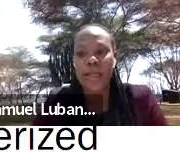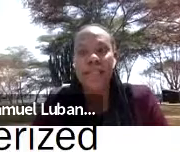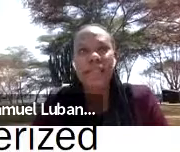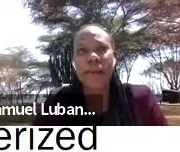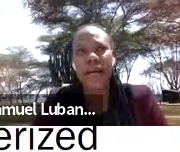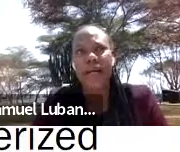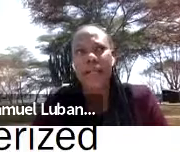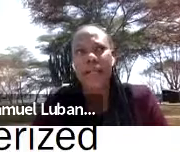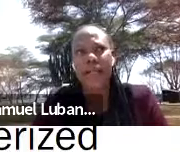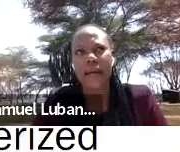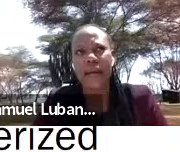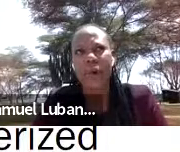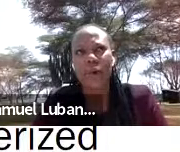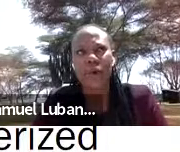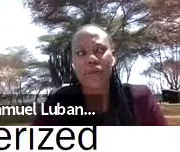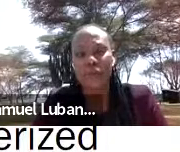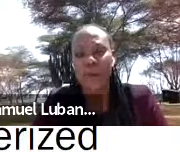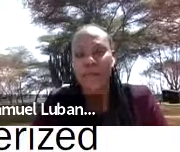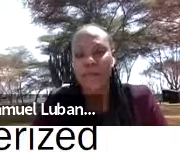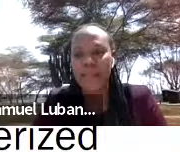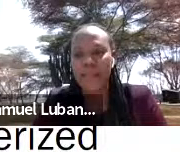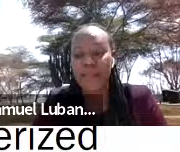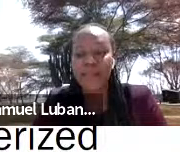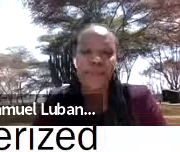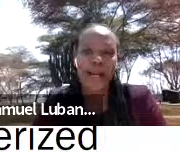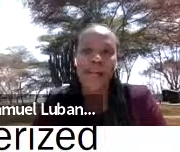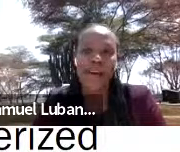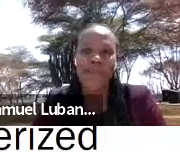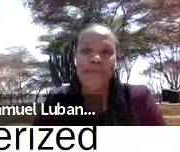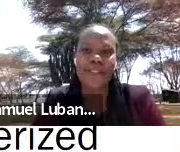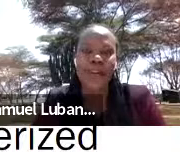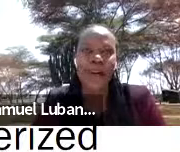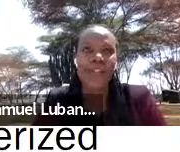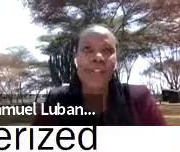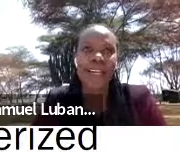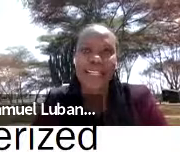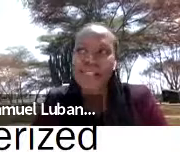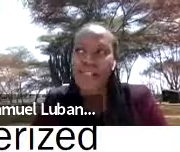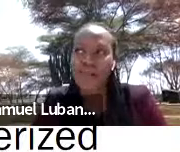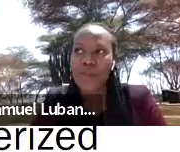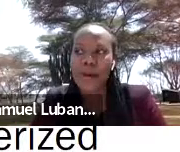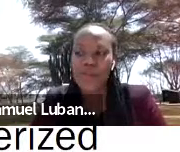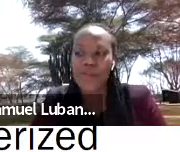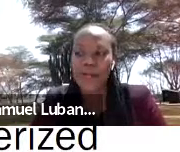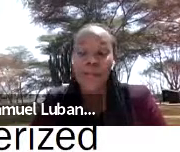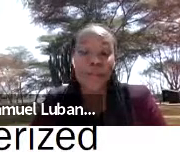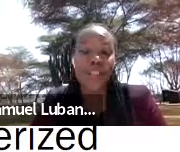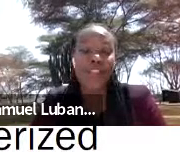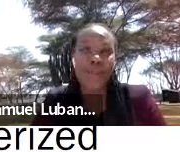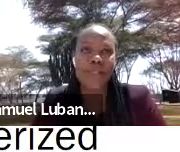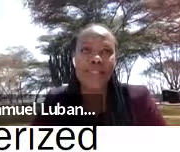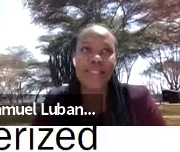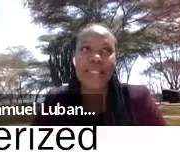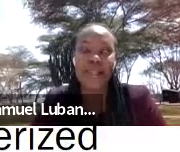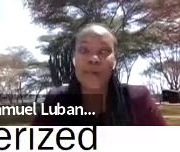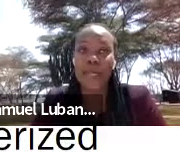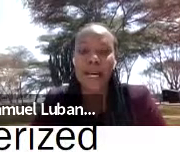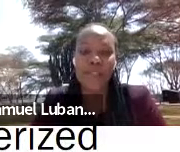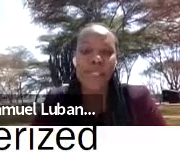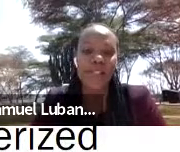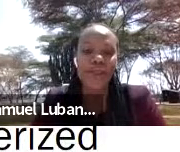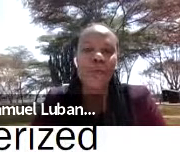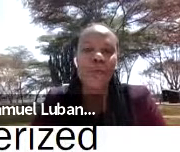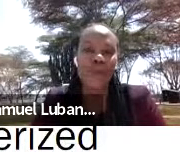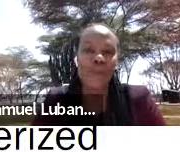be surprised by, and I'm almost sure I will have challenge to my position, is that